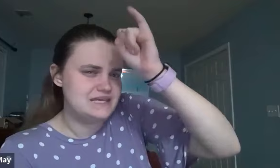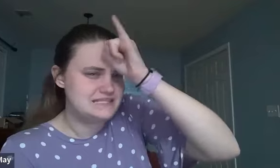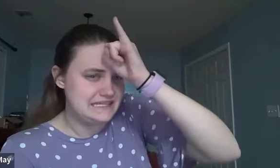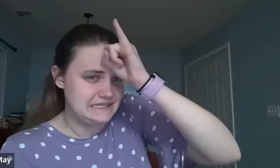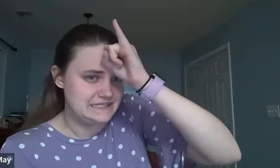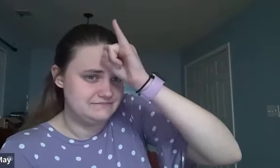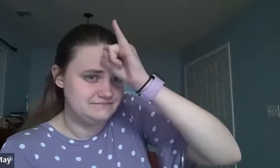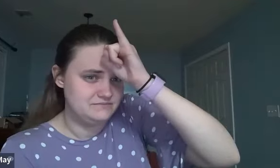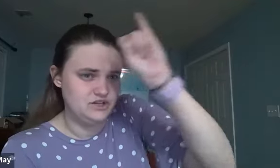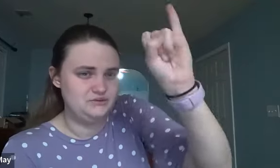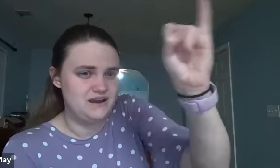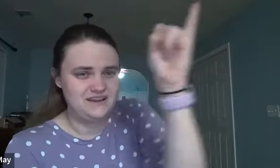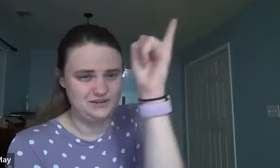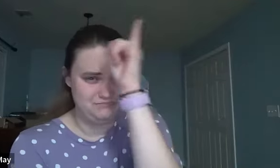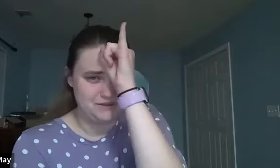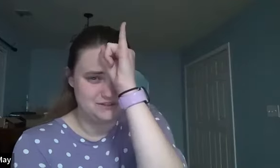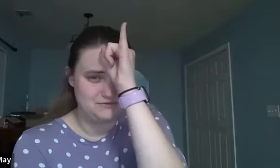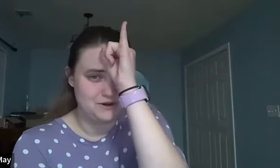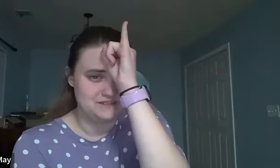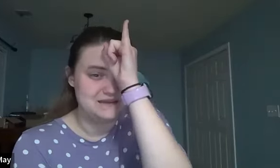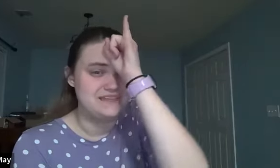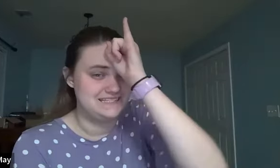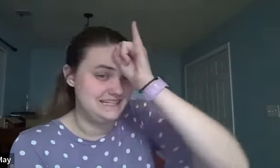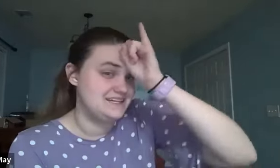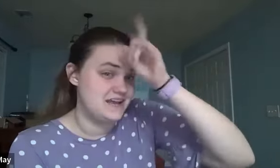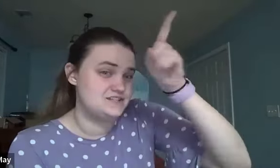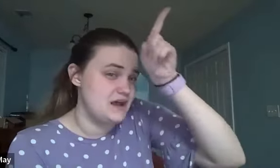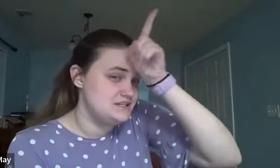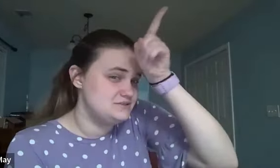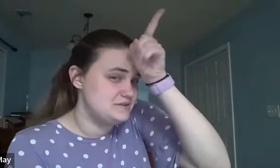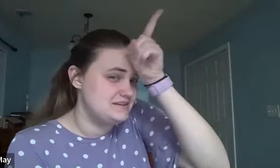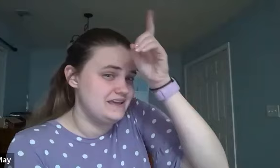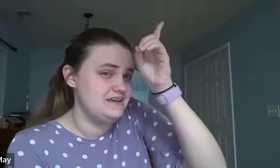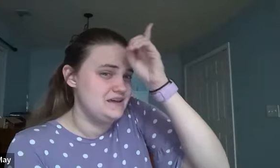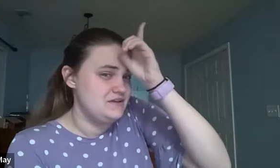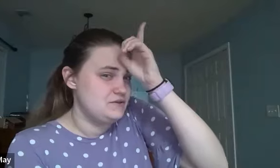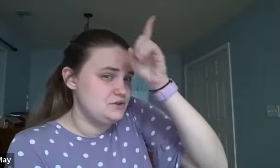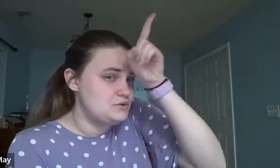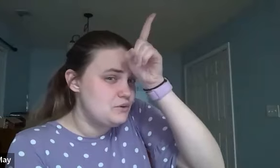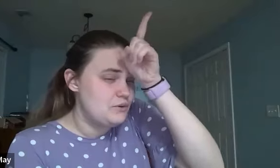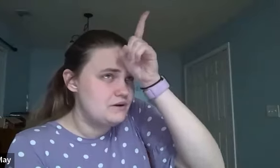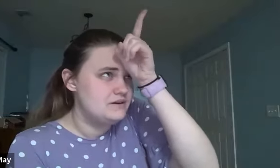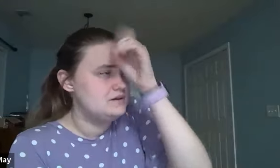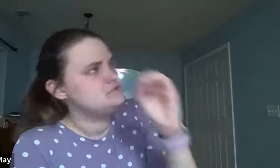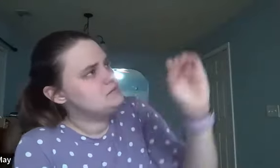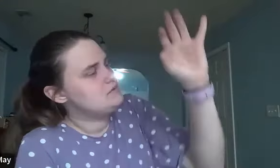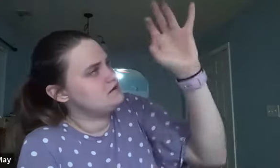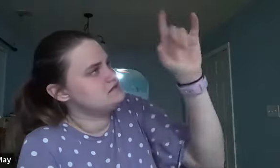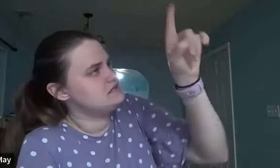that's idiot. When you do an I and you bounce on your forehead one time, that's idiot. Yeah. So I do typically like the unicorn. I'm trying to remember how else they